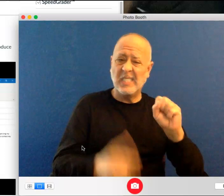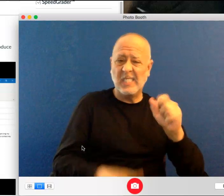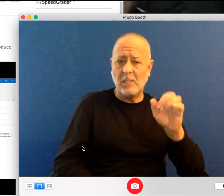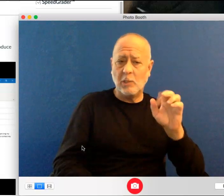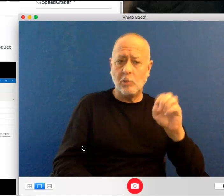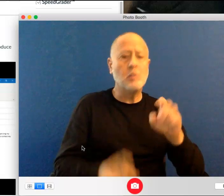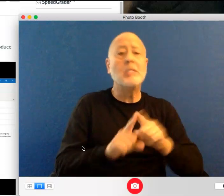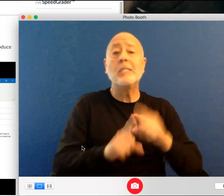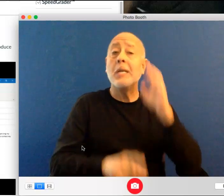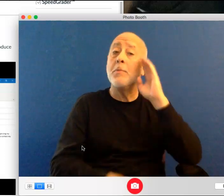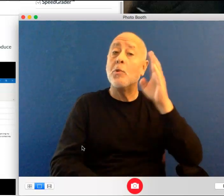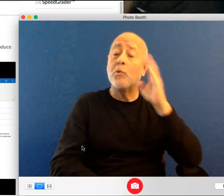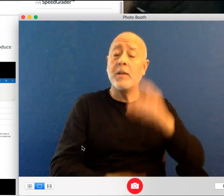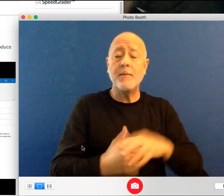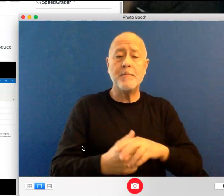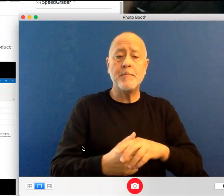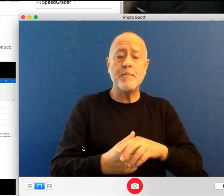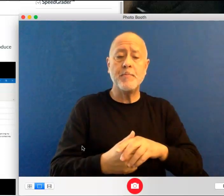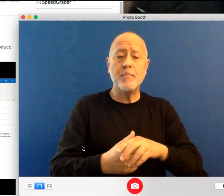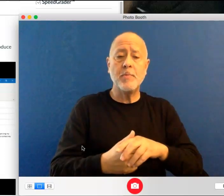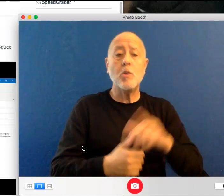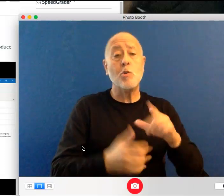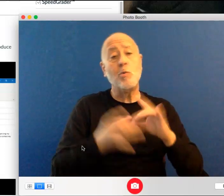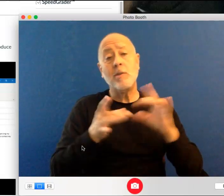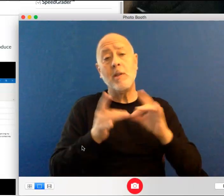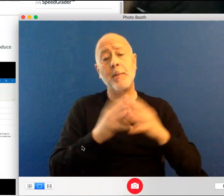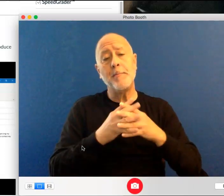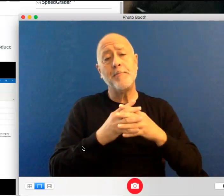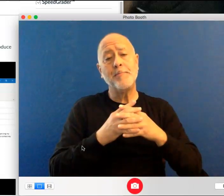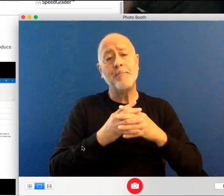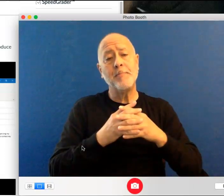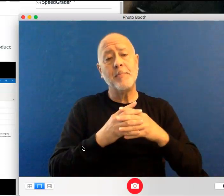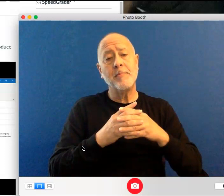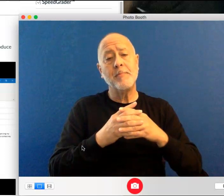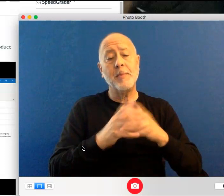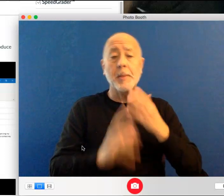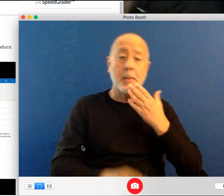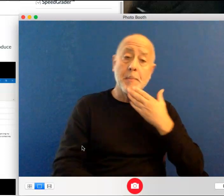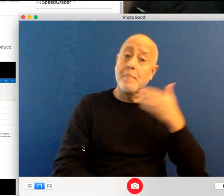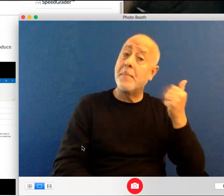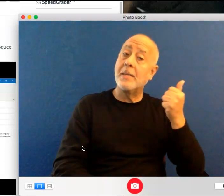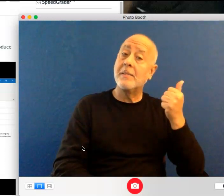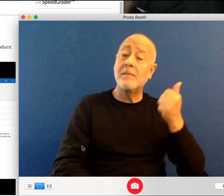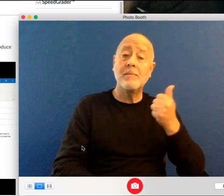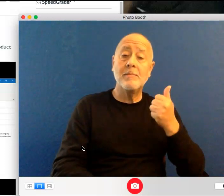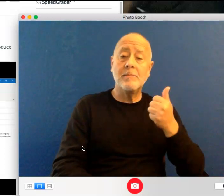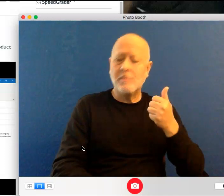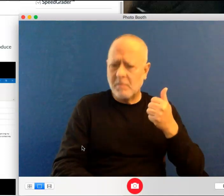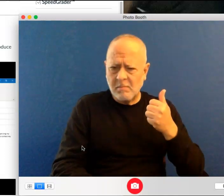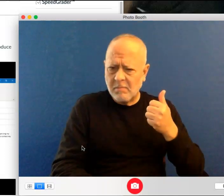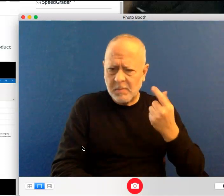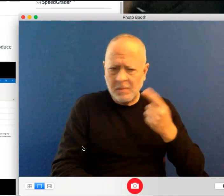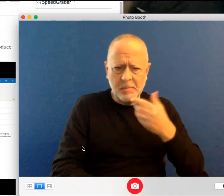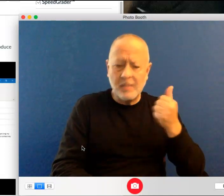is going to have multiple examples. You can say, best, thank you,